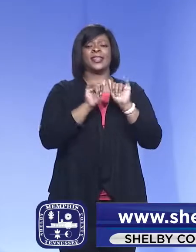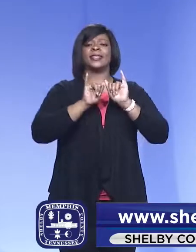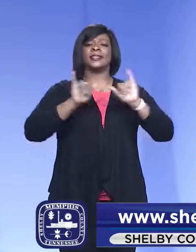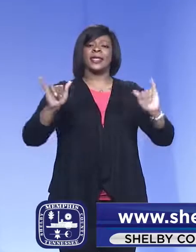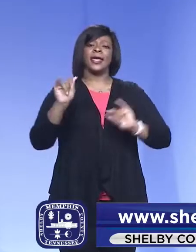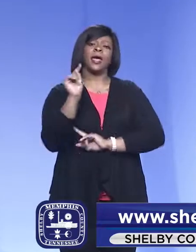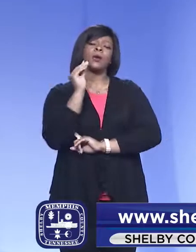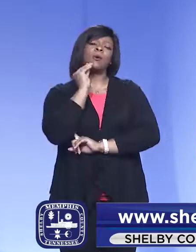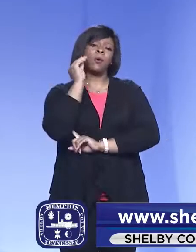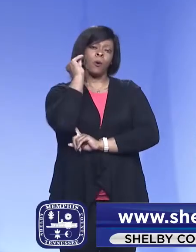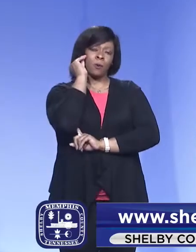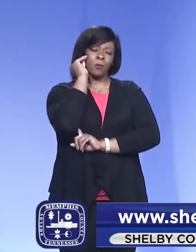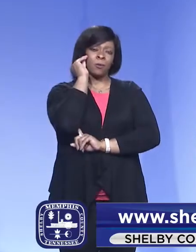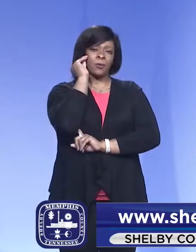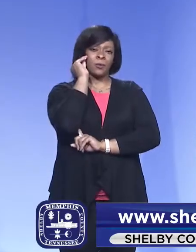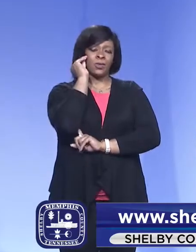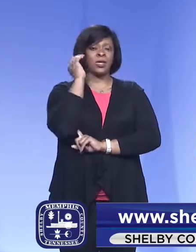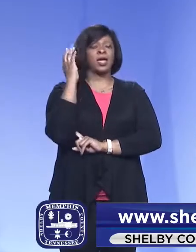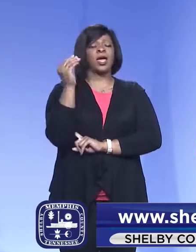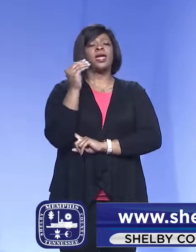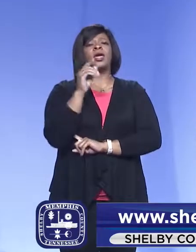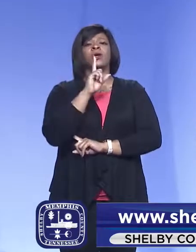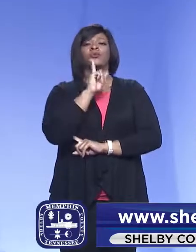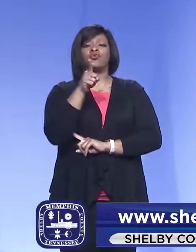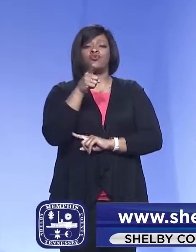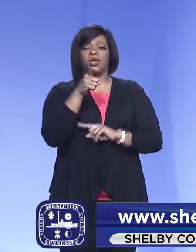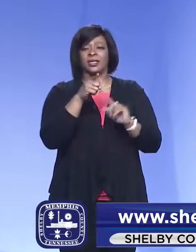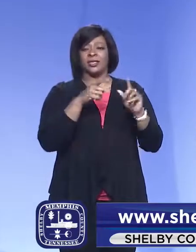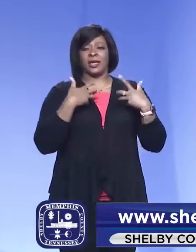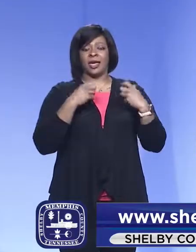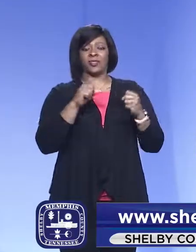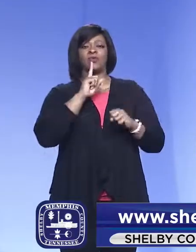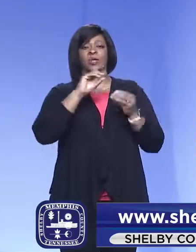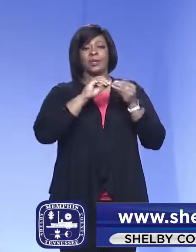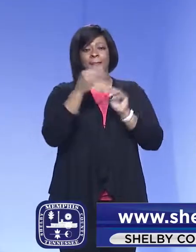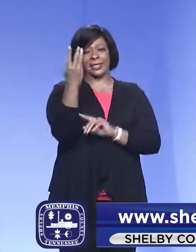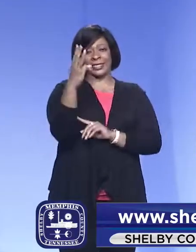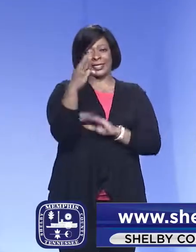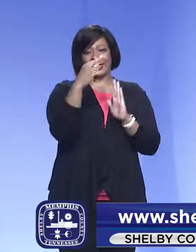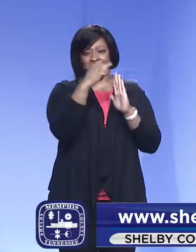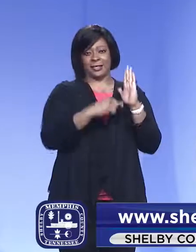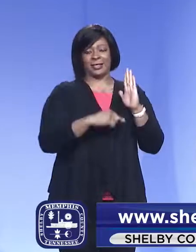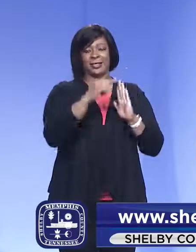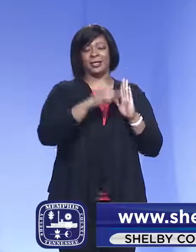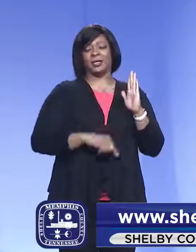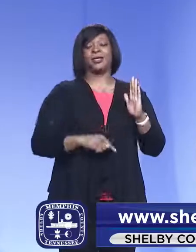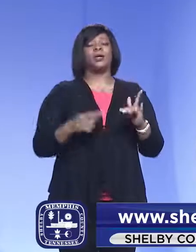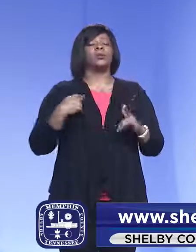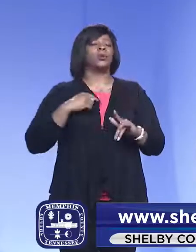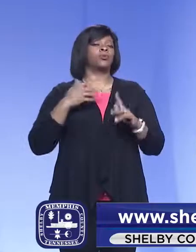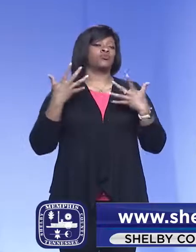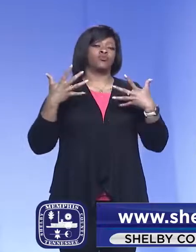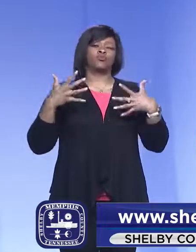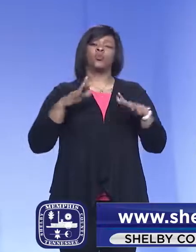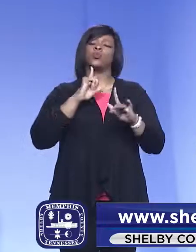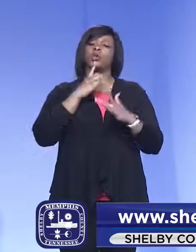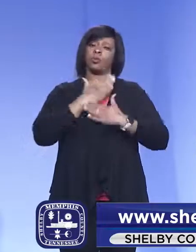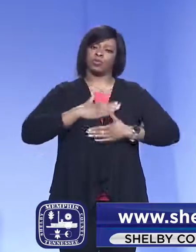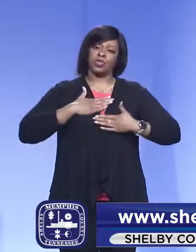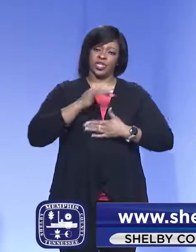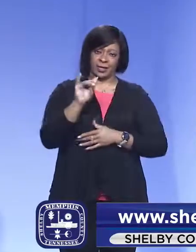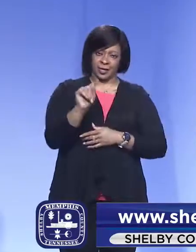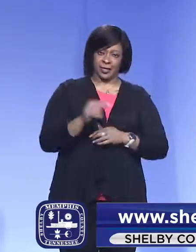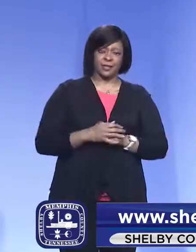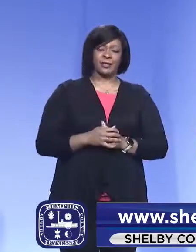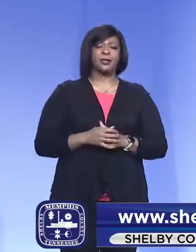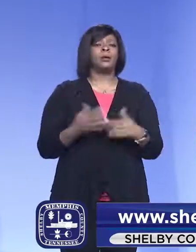home and directive and health directive number 16. We greatly appreciate it,